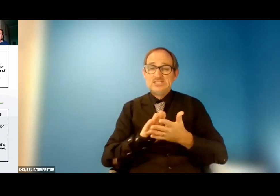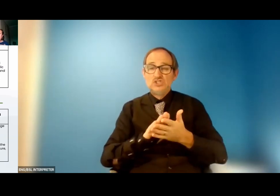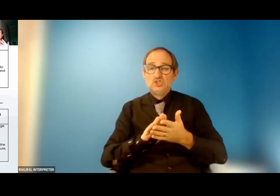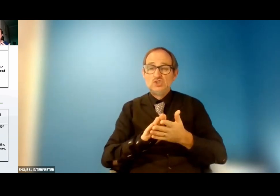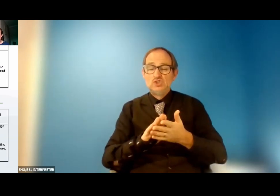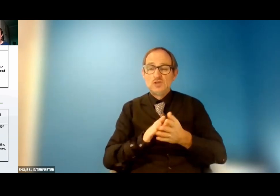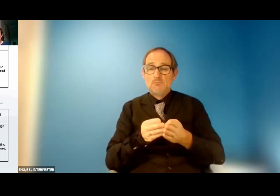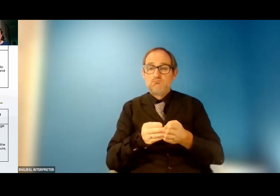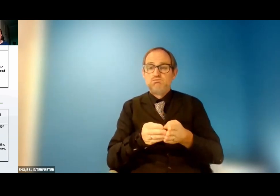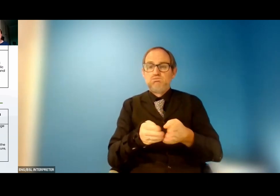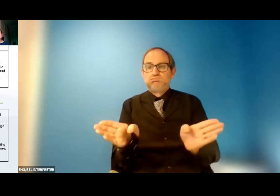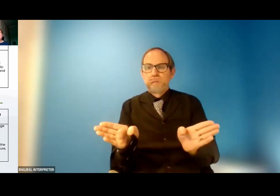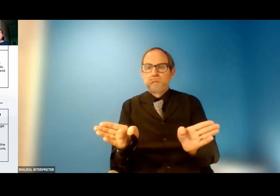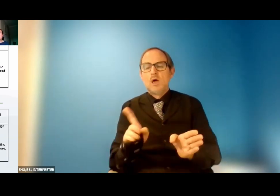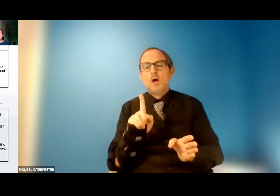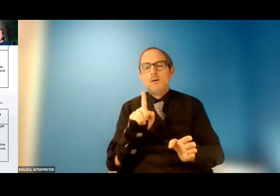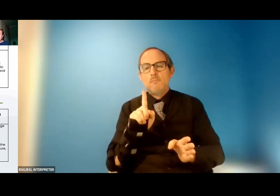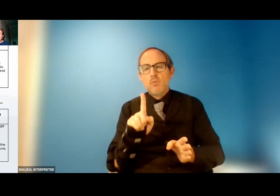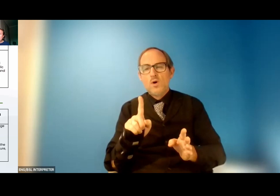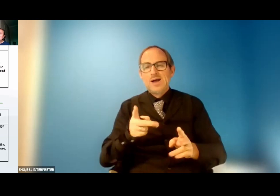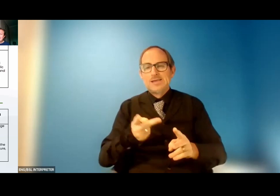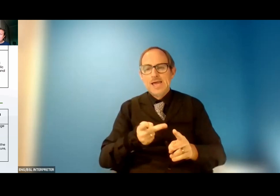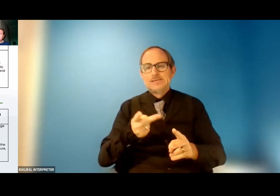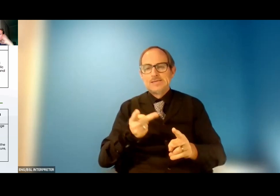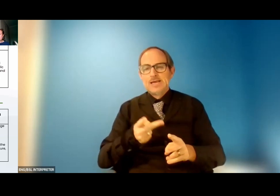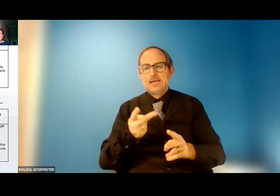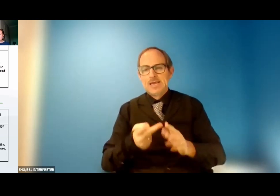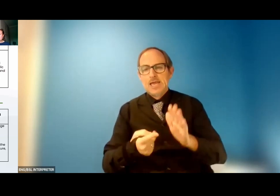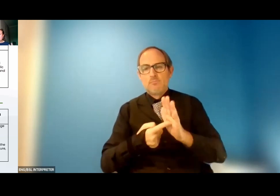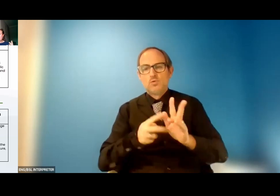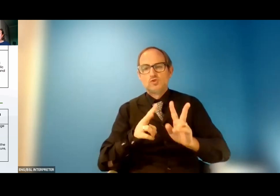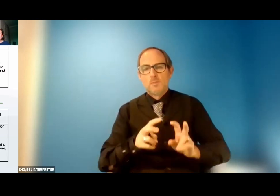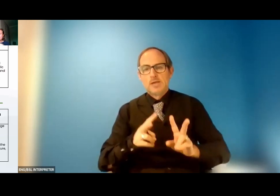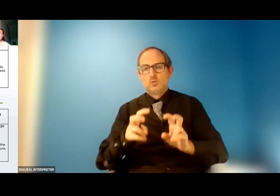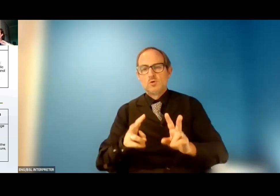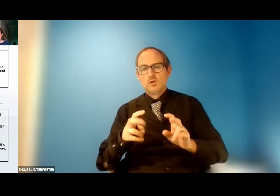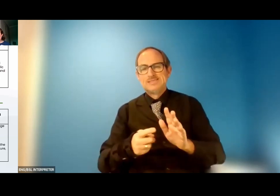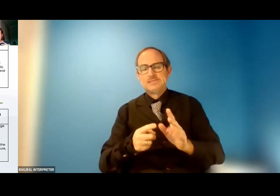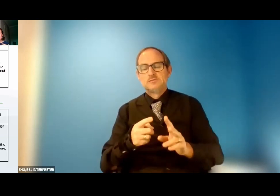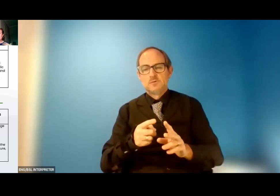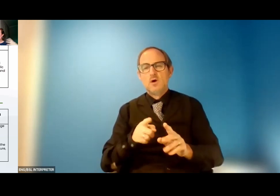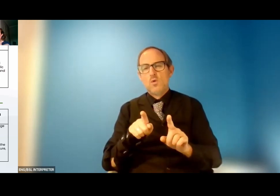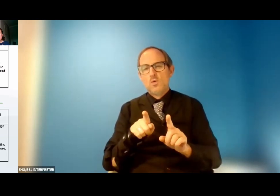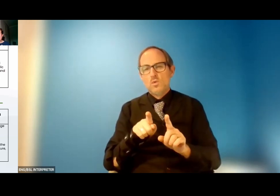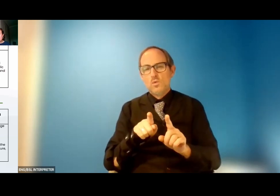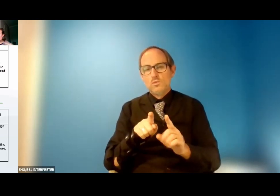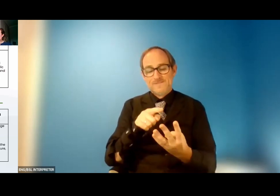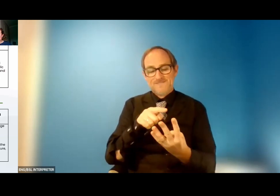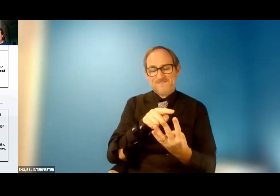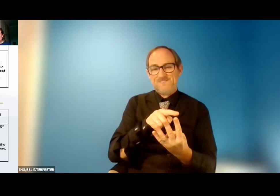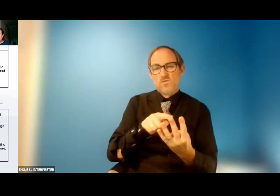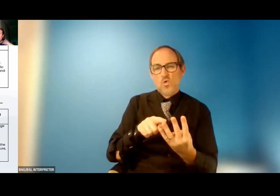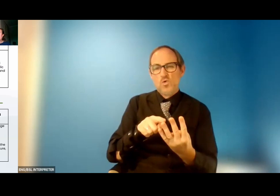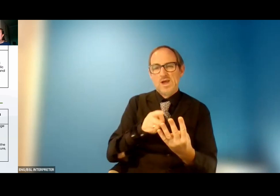that come up repeatedly, and there are lots of different ways in to those 44 dimensions, depending on somebody's